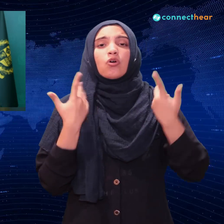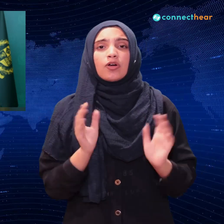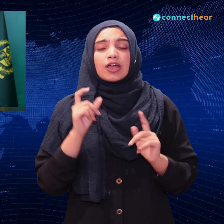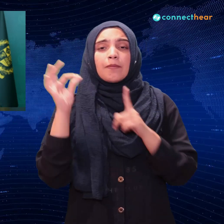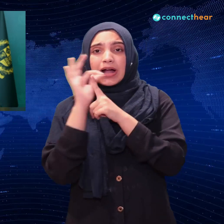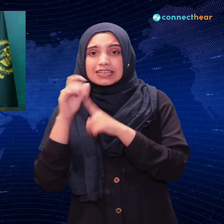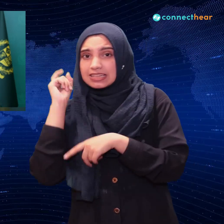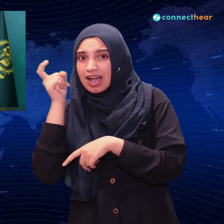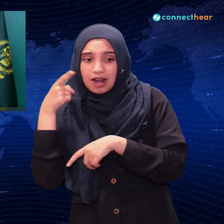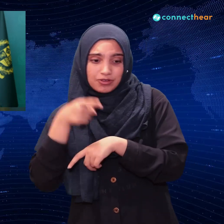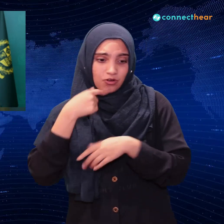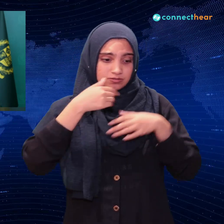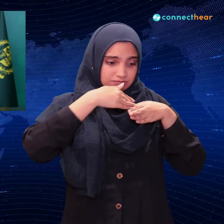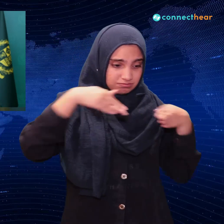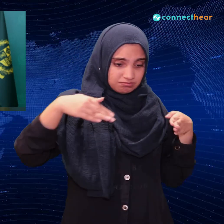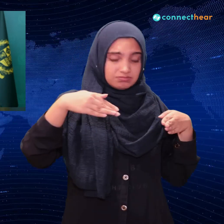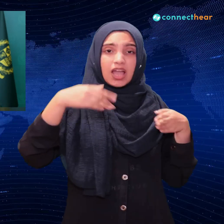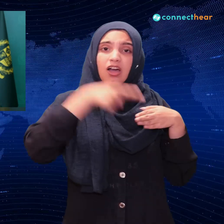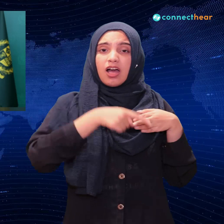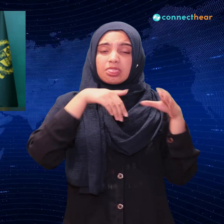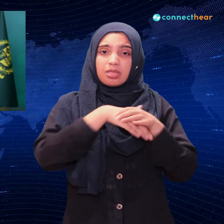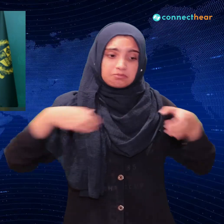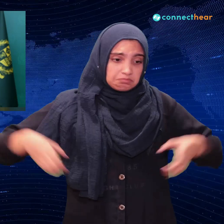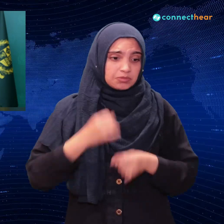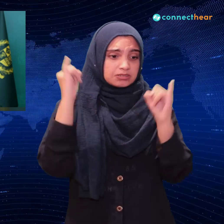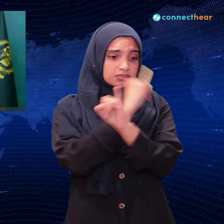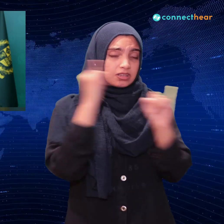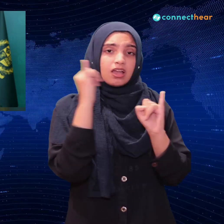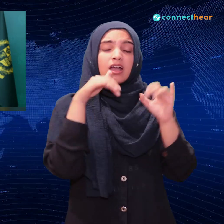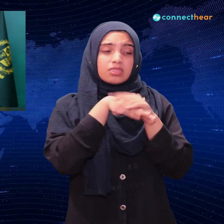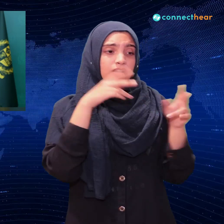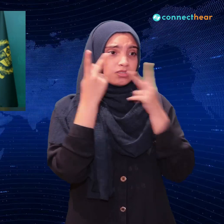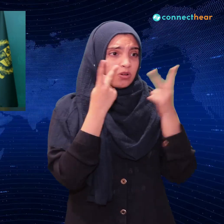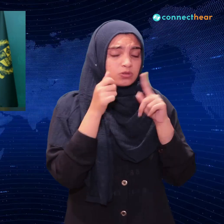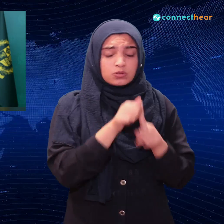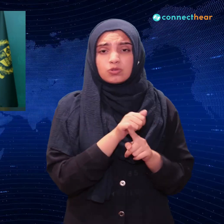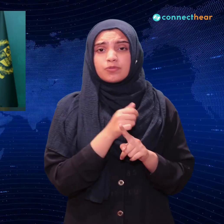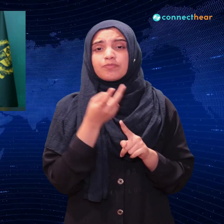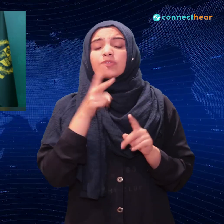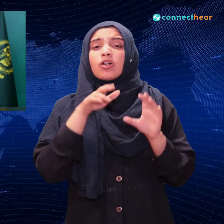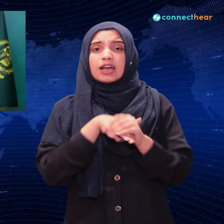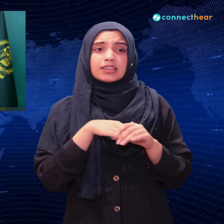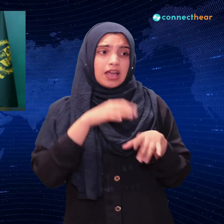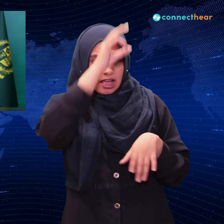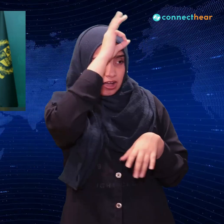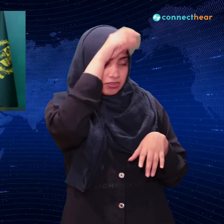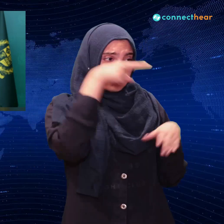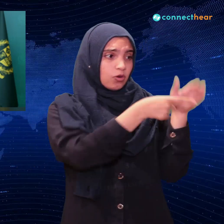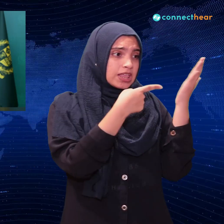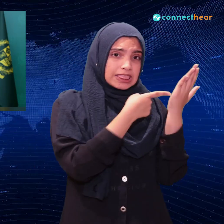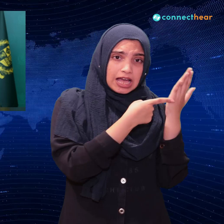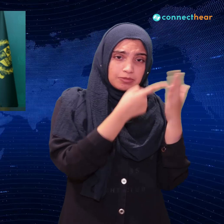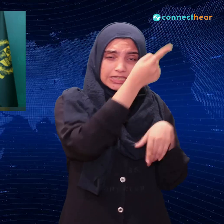since our independence, they had strong sympathies with the Taliban, Afghan Taliban,